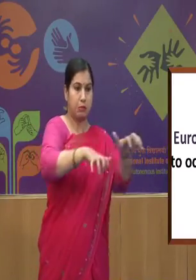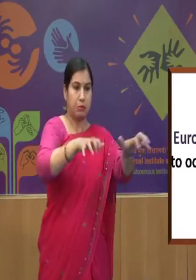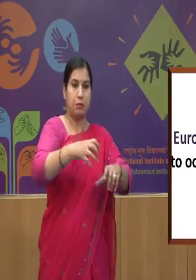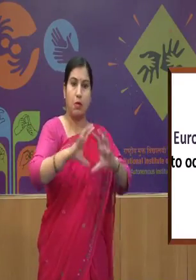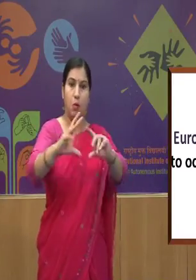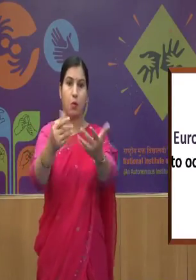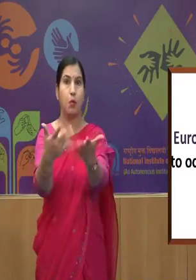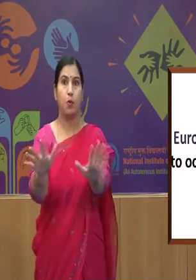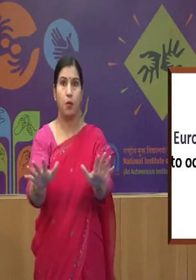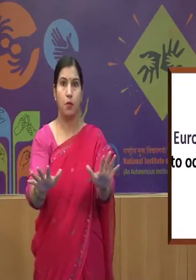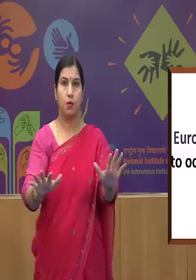for occupation,